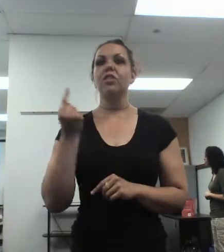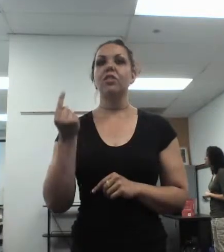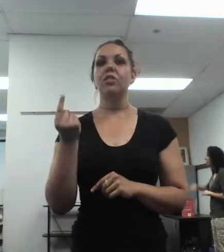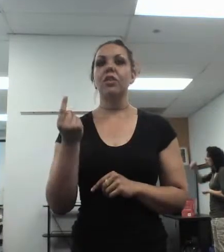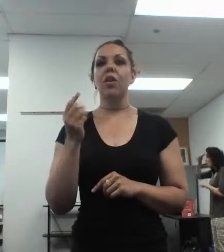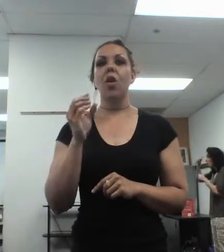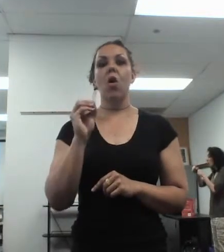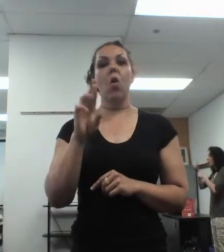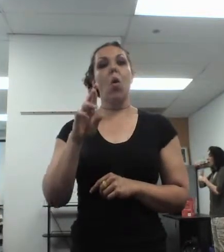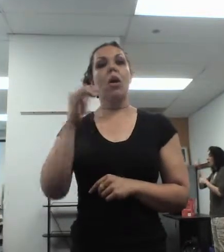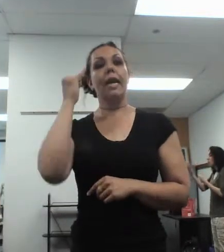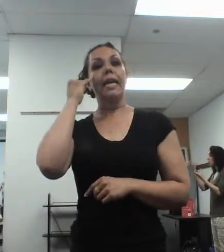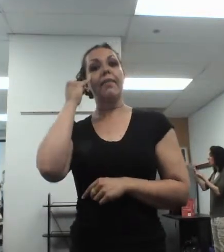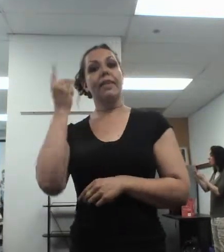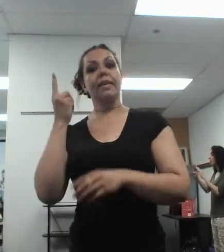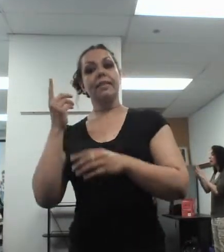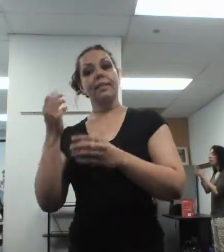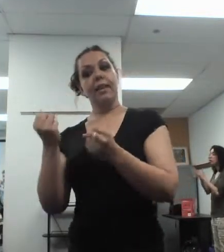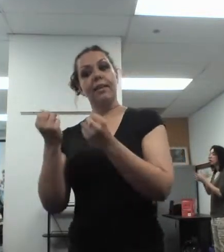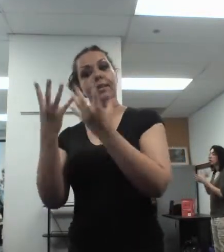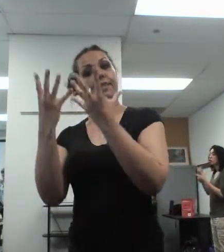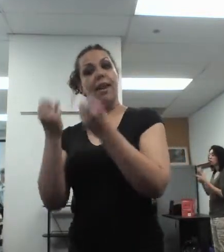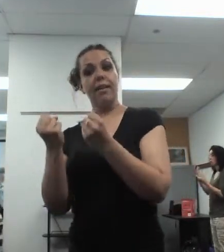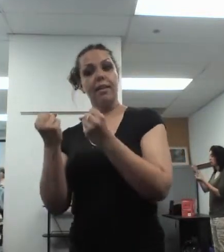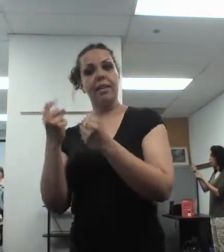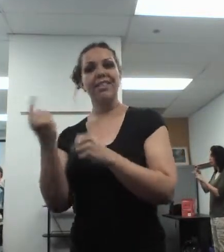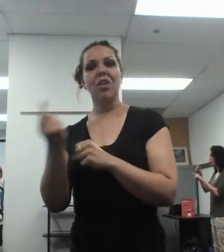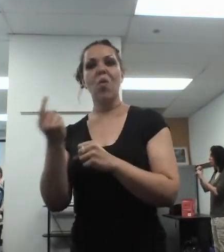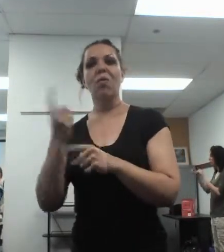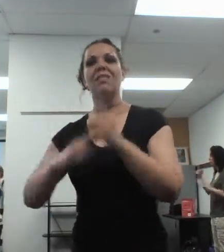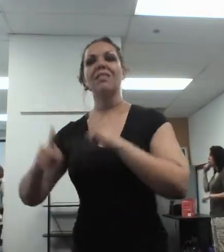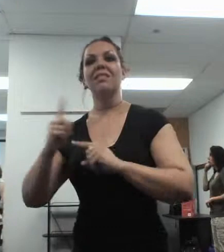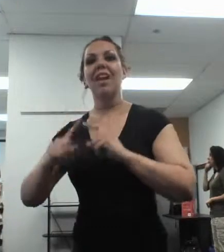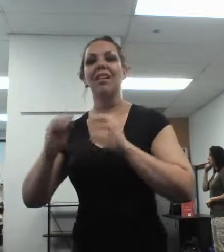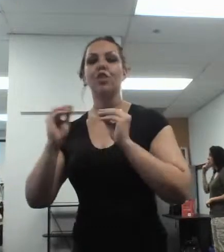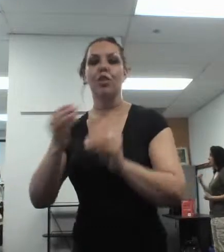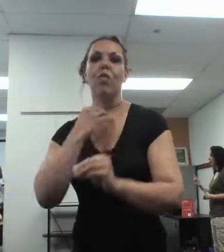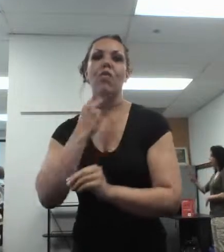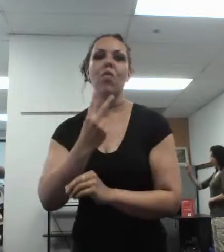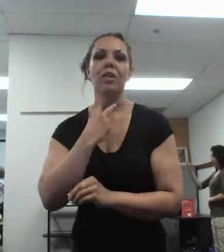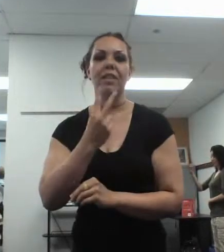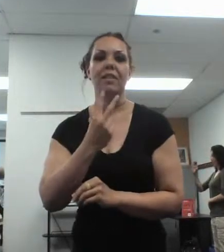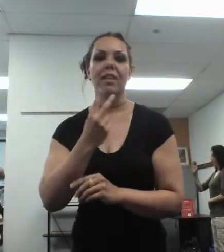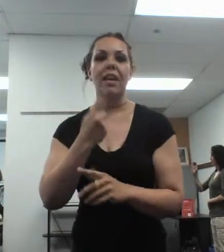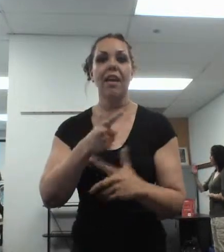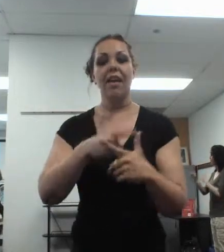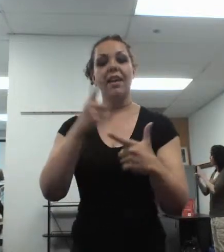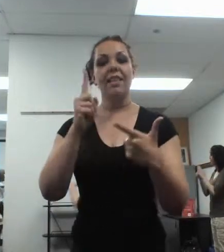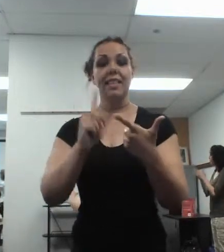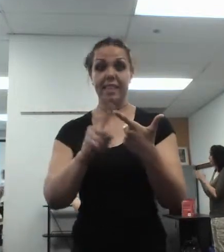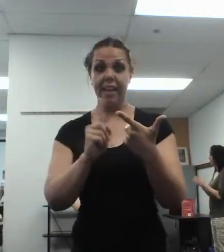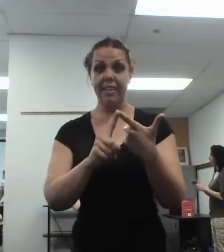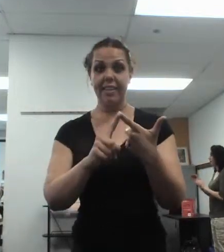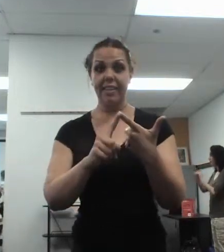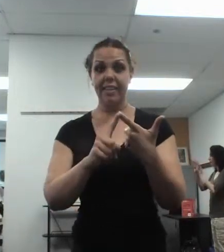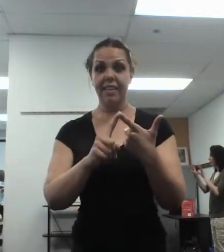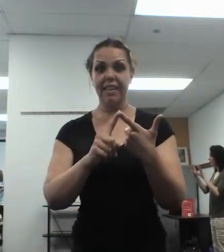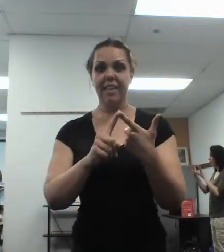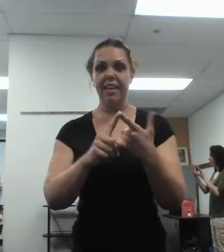at all. The second C, clearly articulated. You're going to assess your